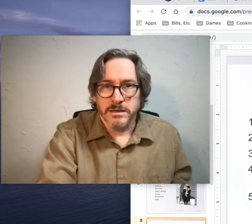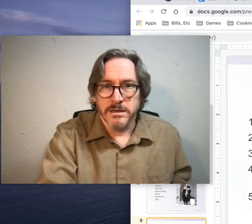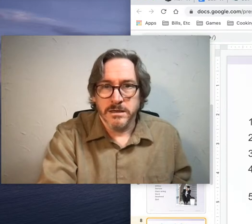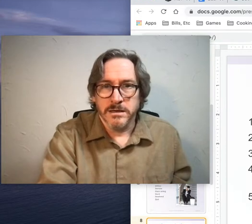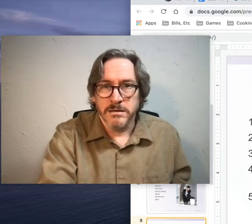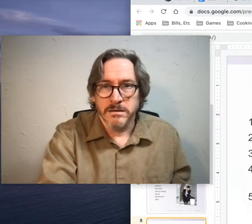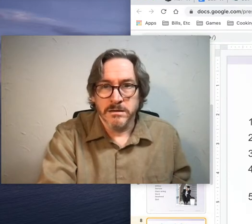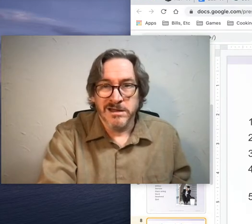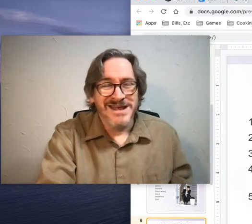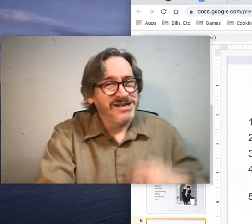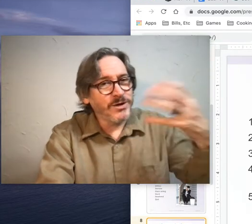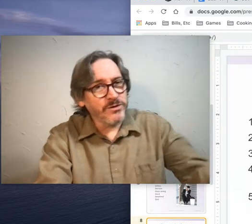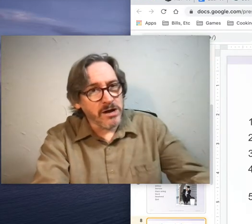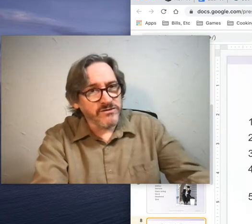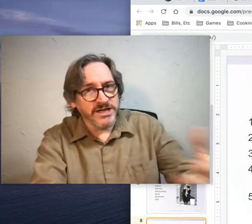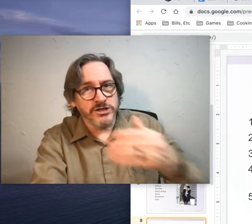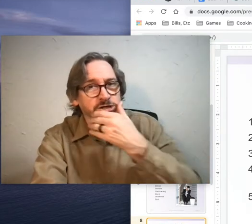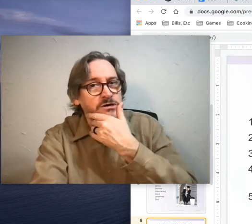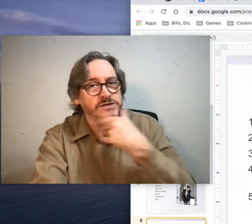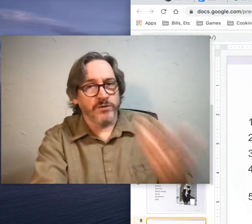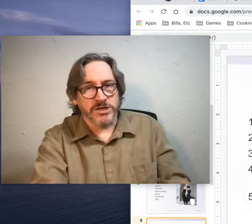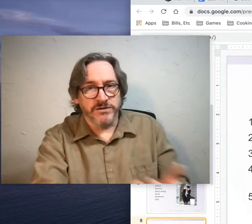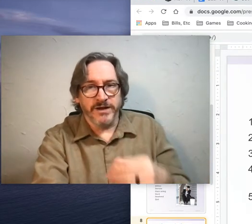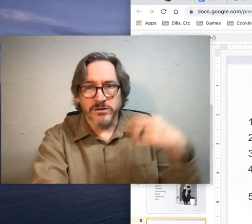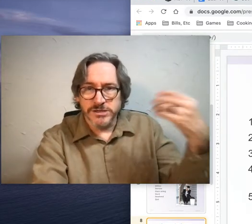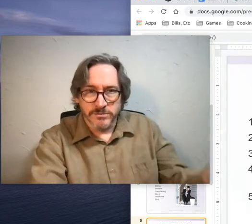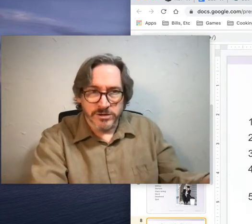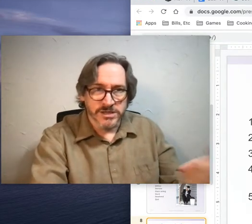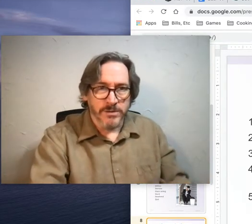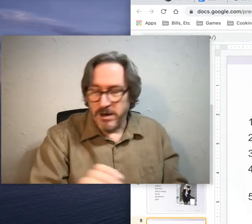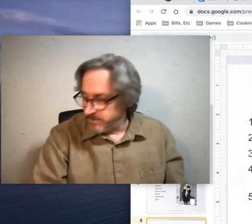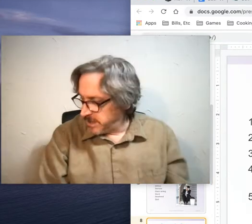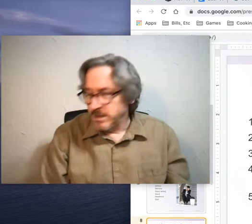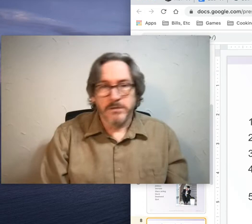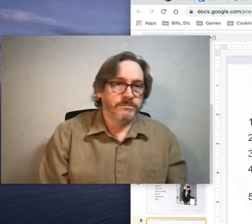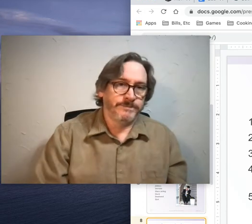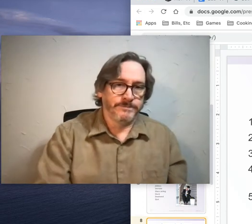And so here are the conversation starters. If you watch the videos, there's some